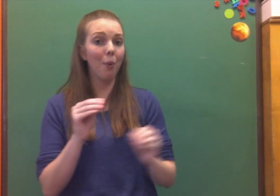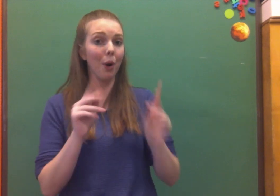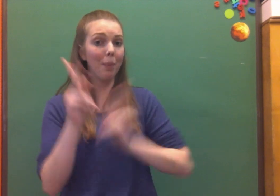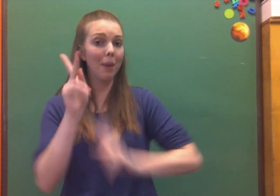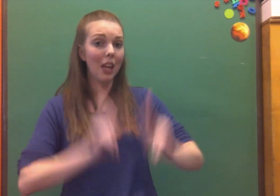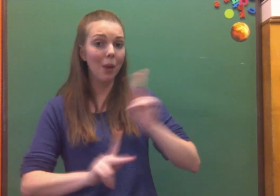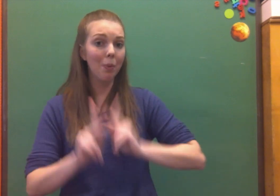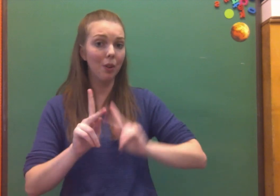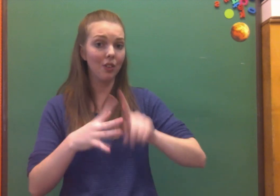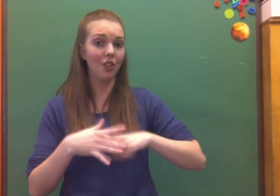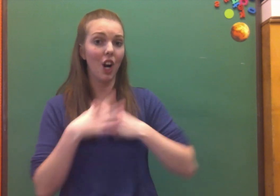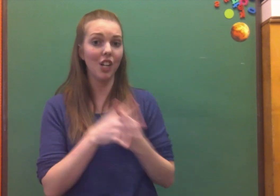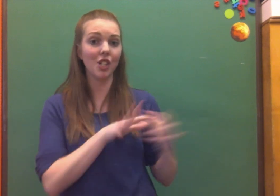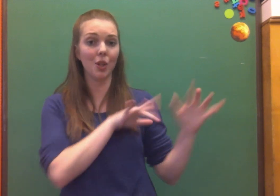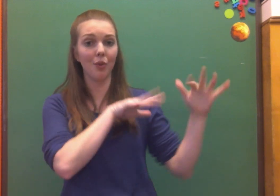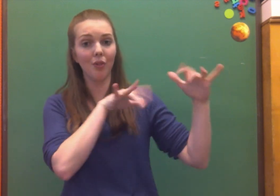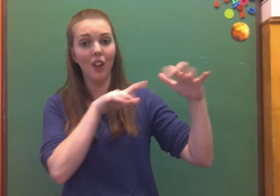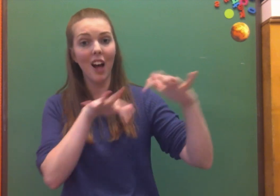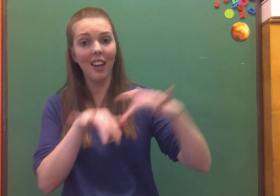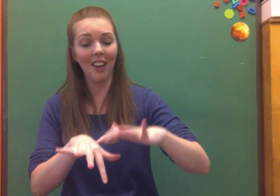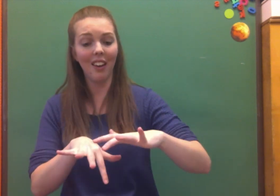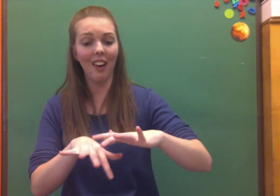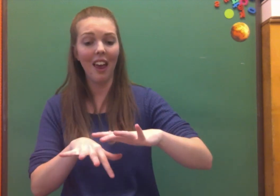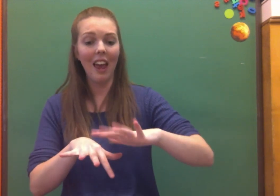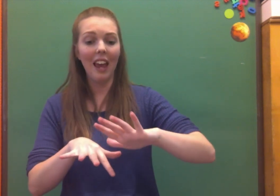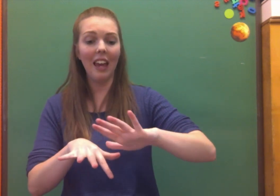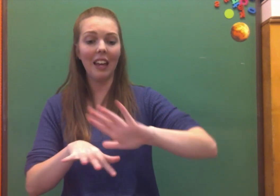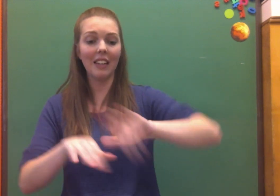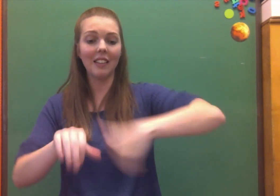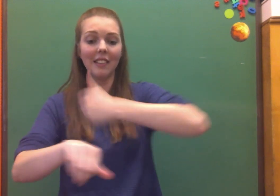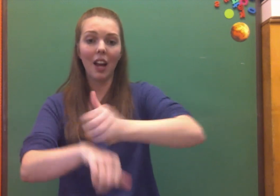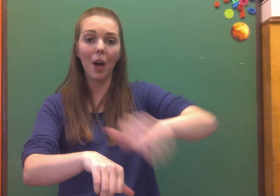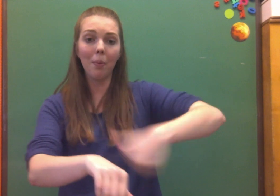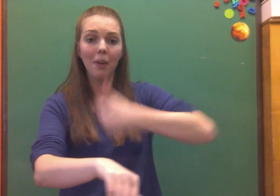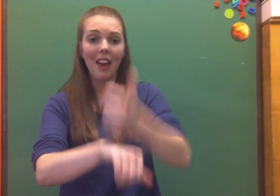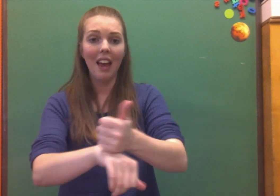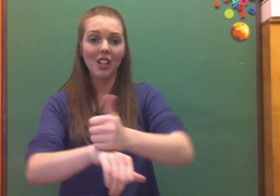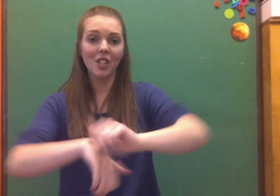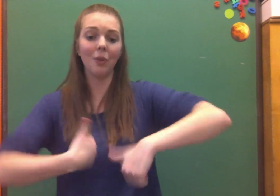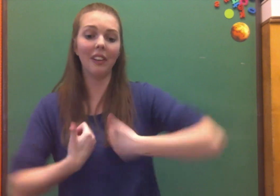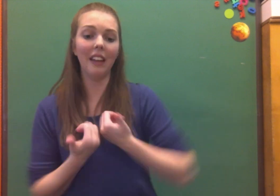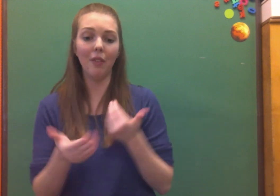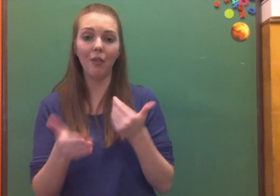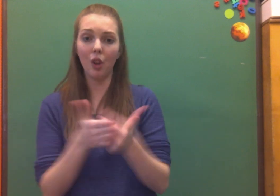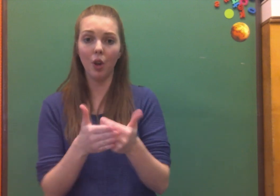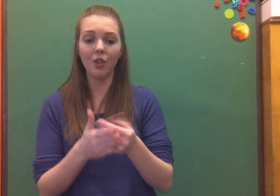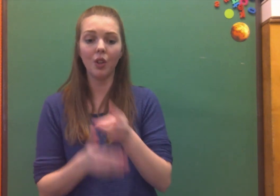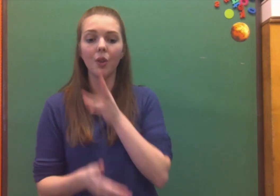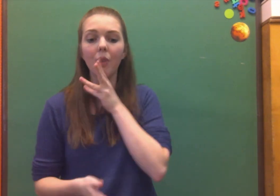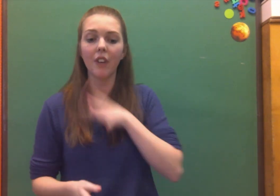more people started to flock in and set up to live close to the